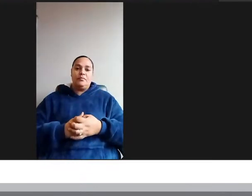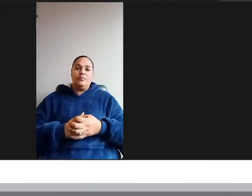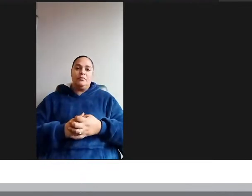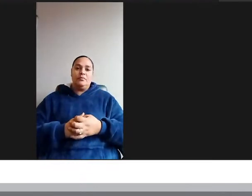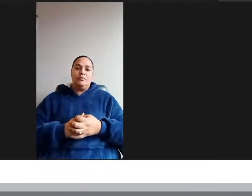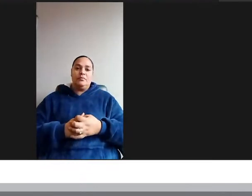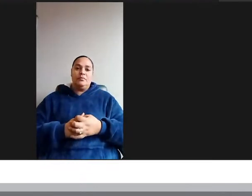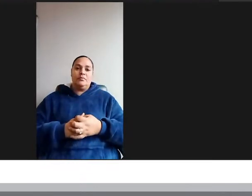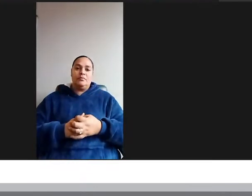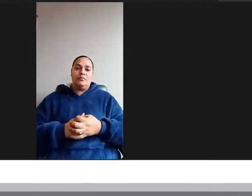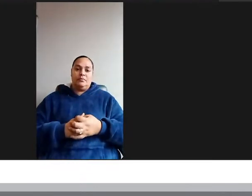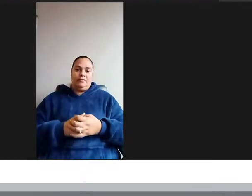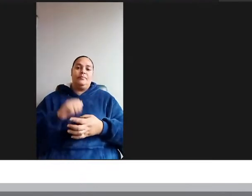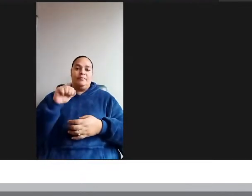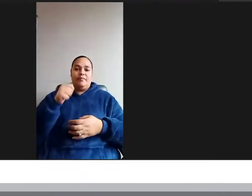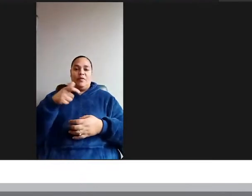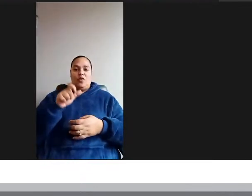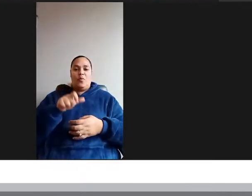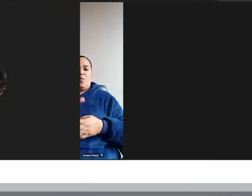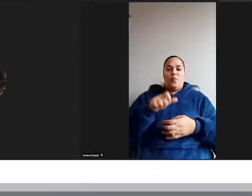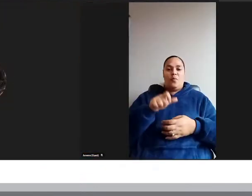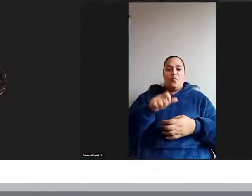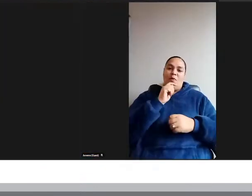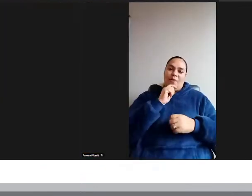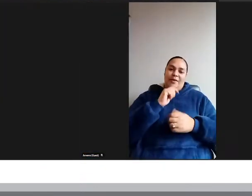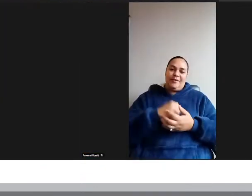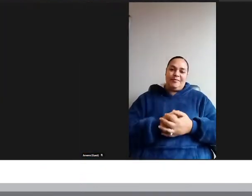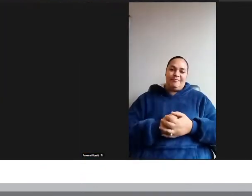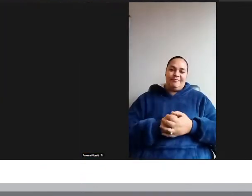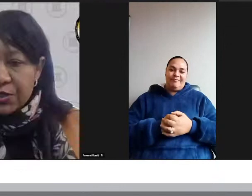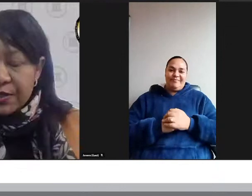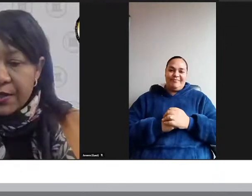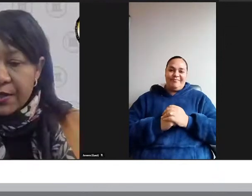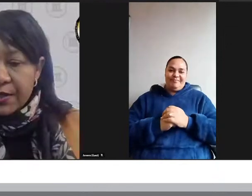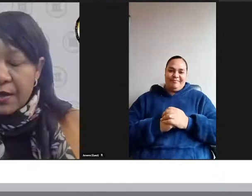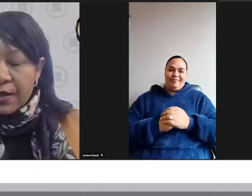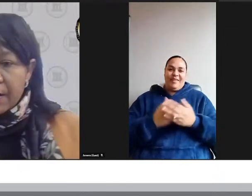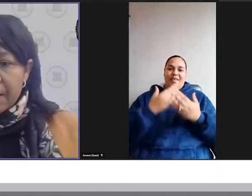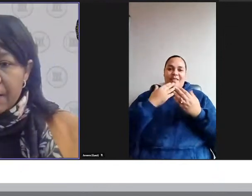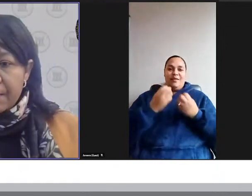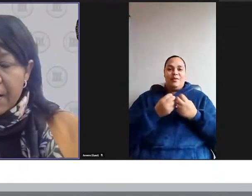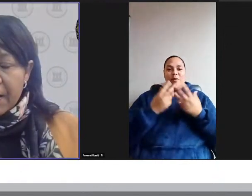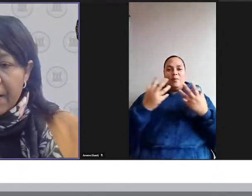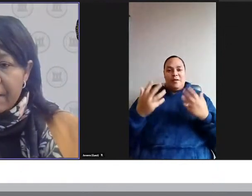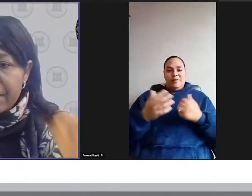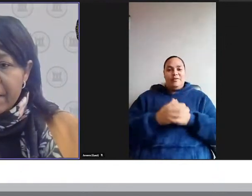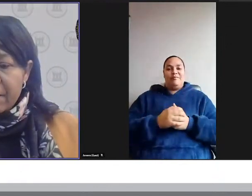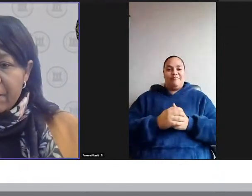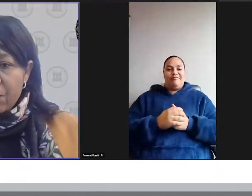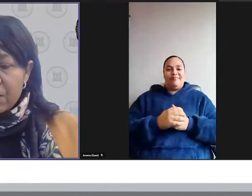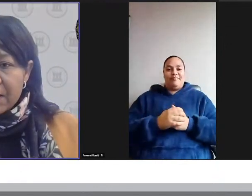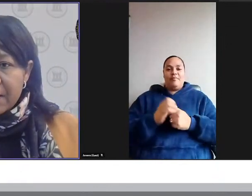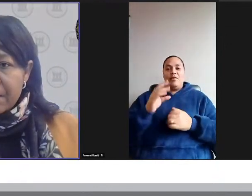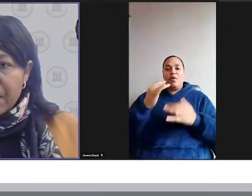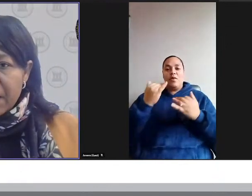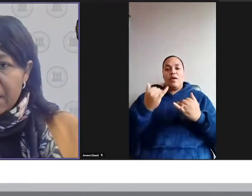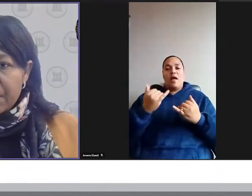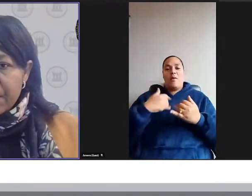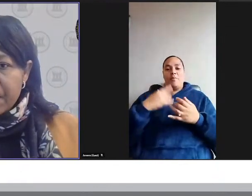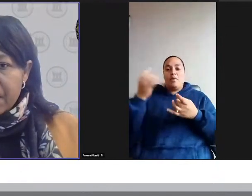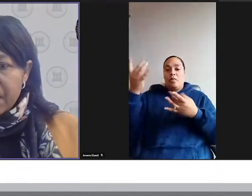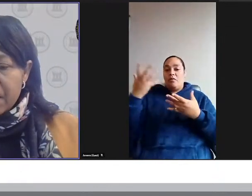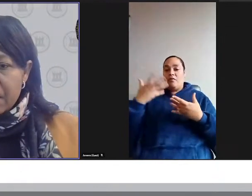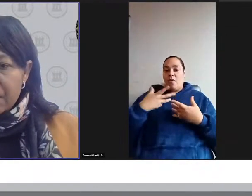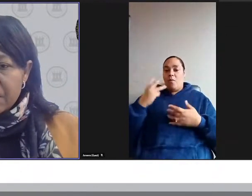Chairperson, yes, you are audible. Morning. Thank you so much. I have been informed that there